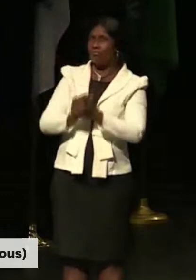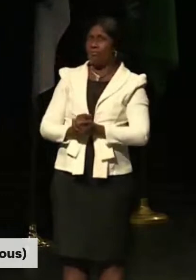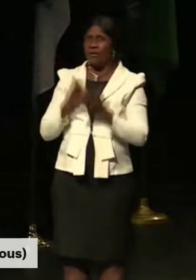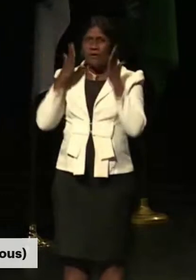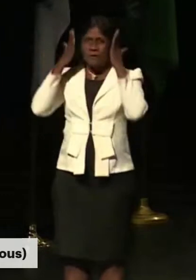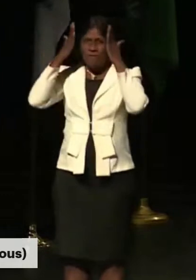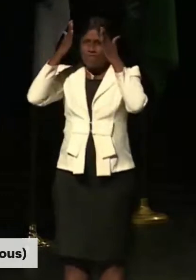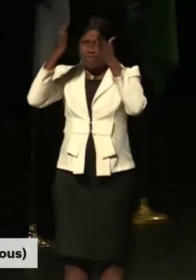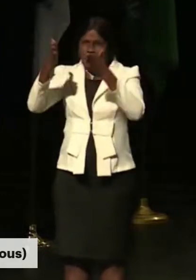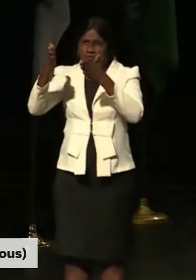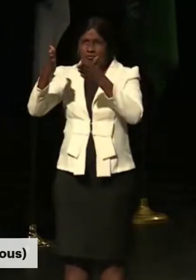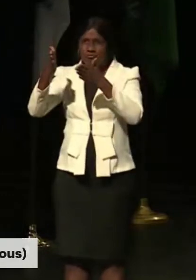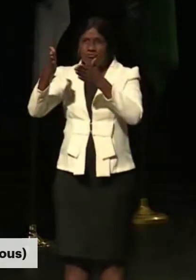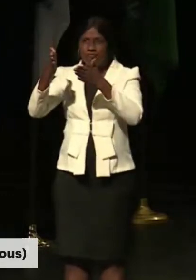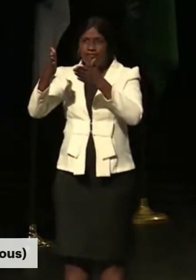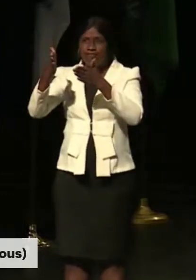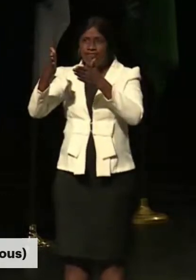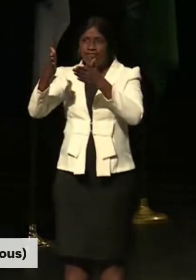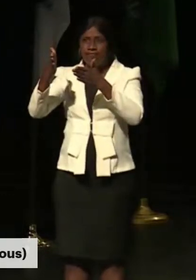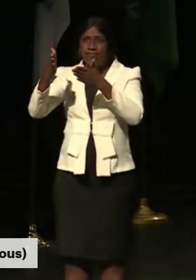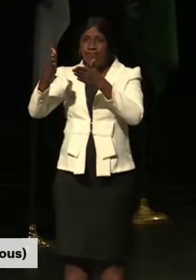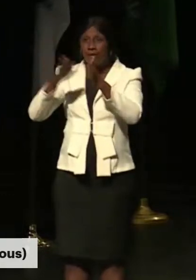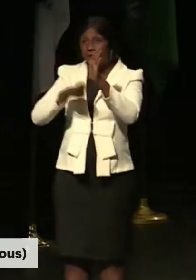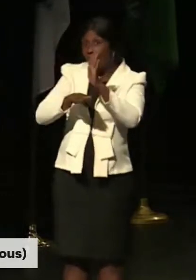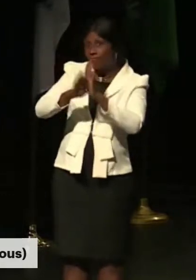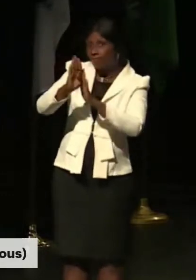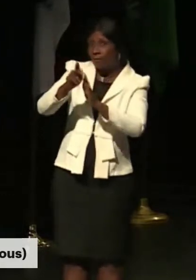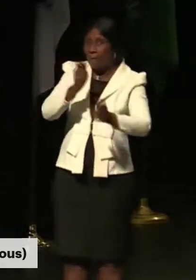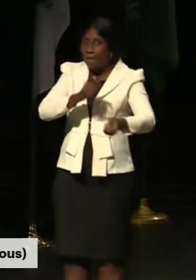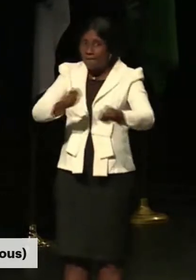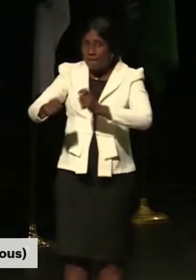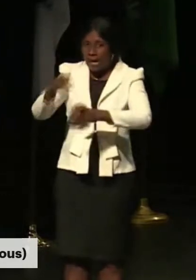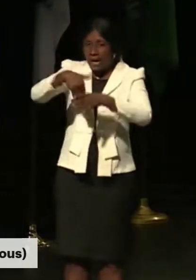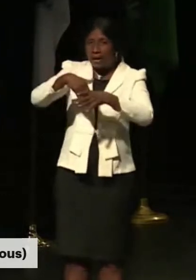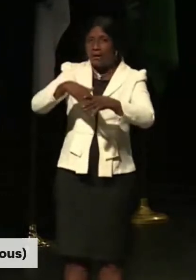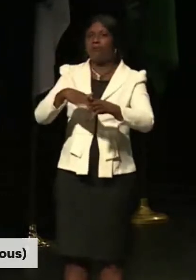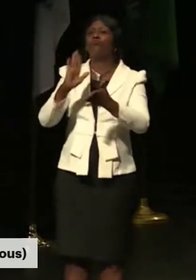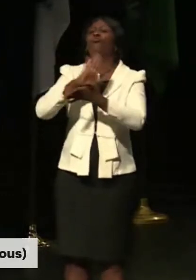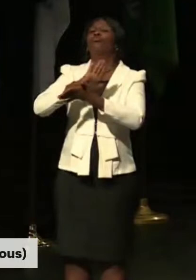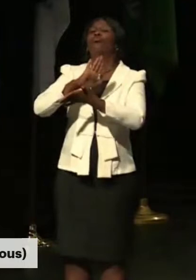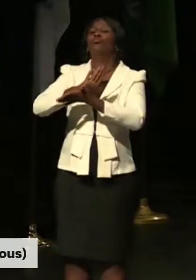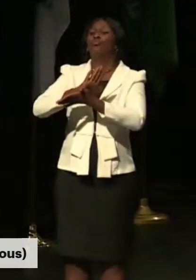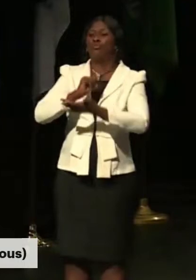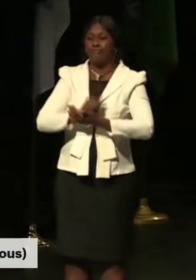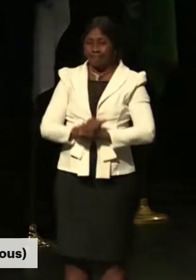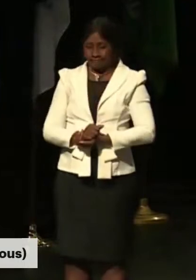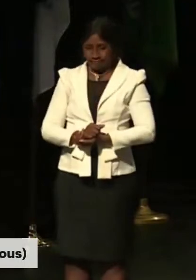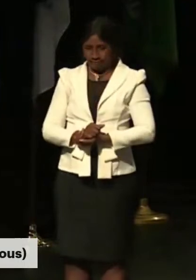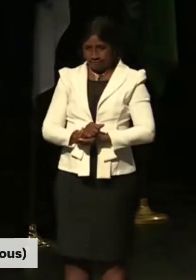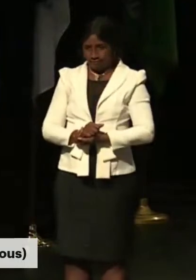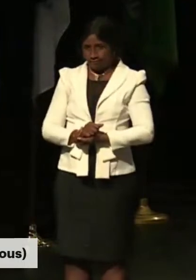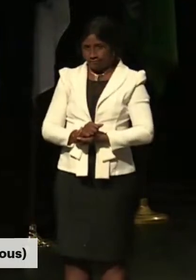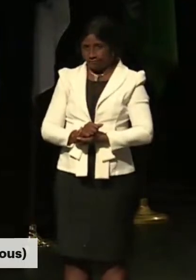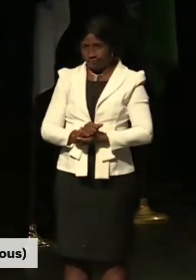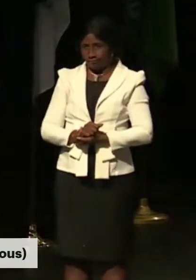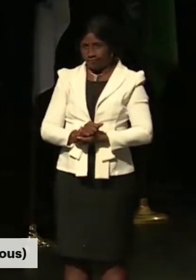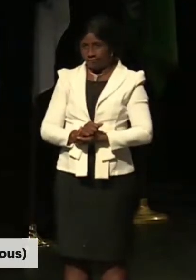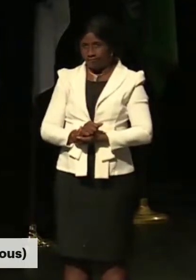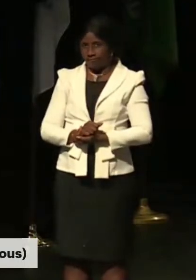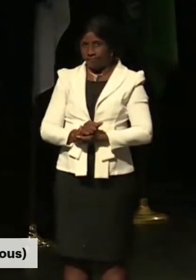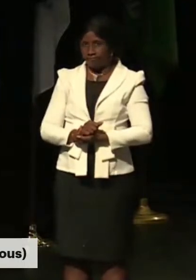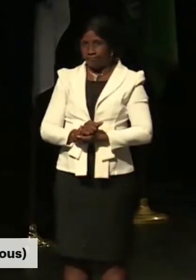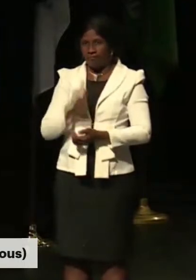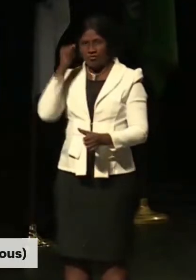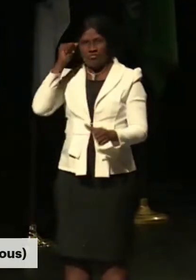role in overseeing the management of the Pan in this classroom unit. One of his many accomplishments was working with the